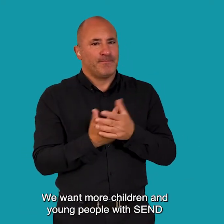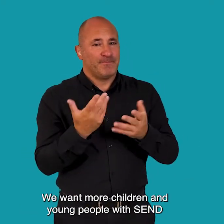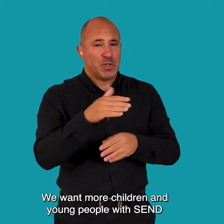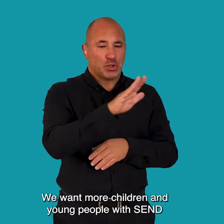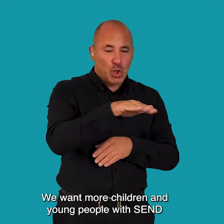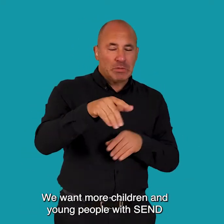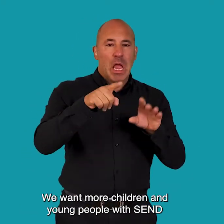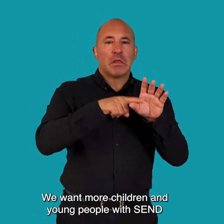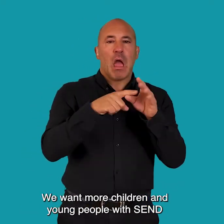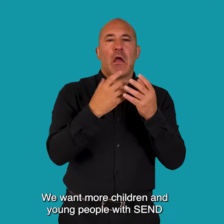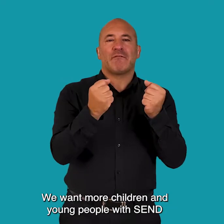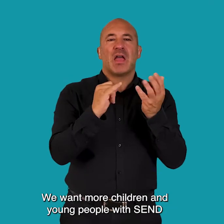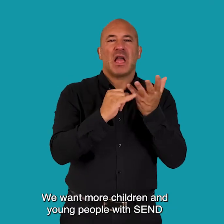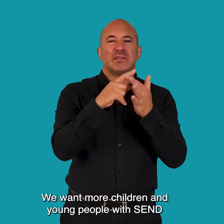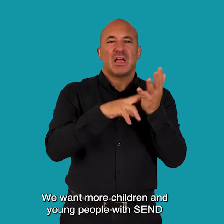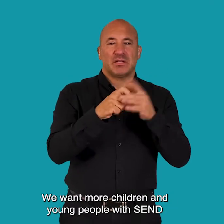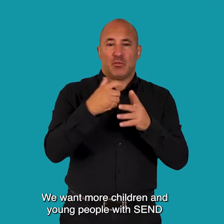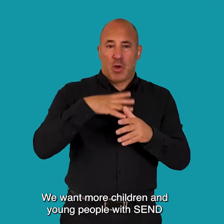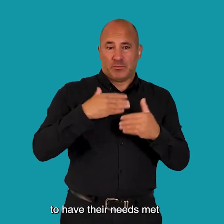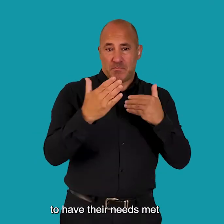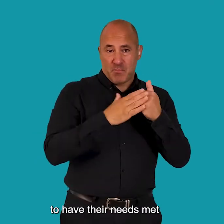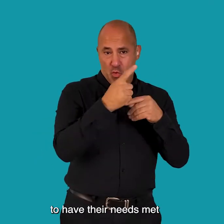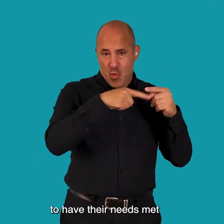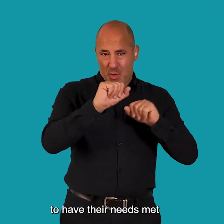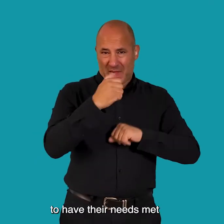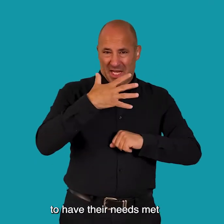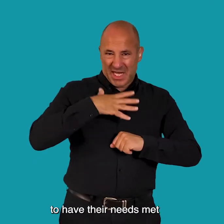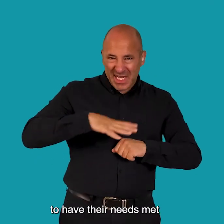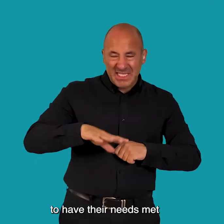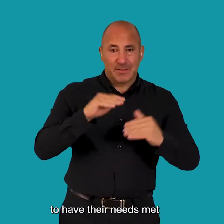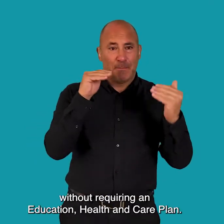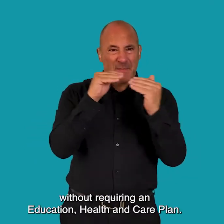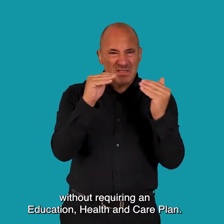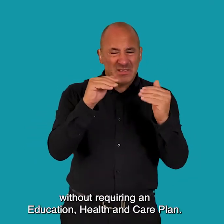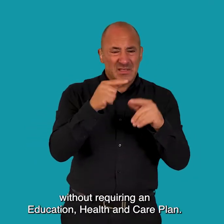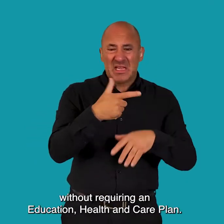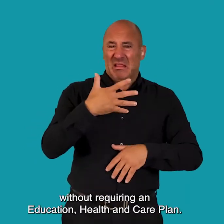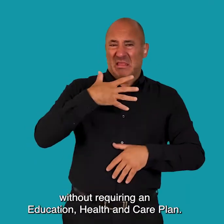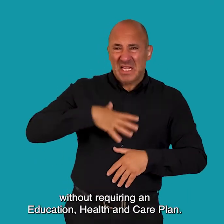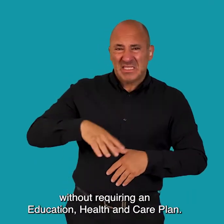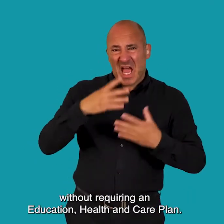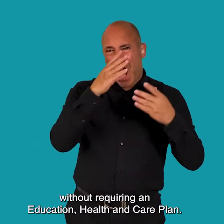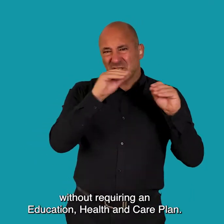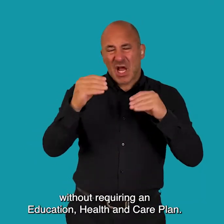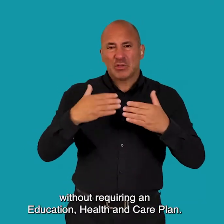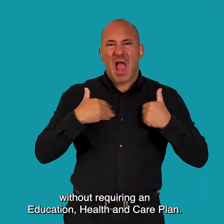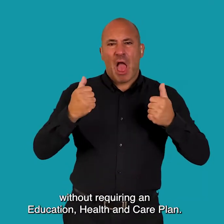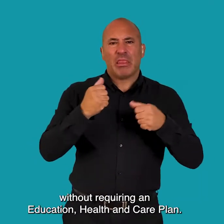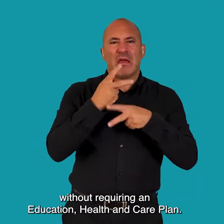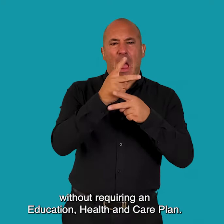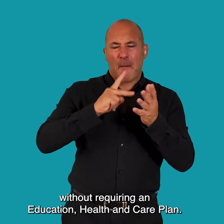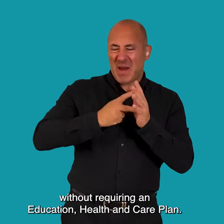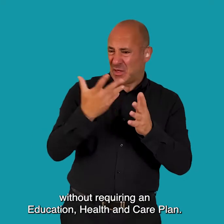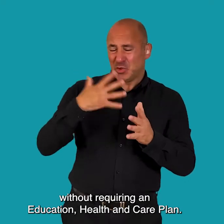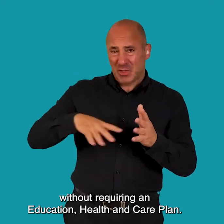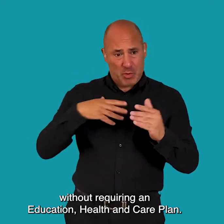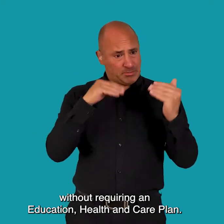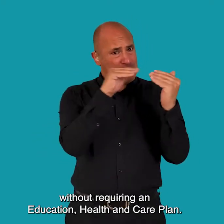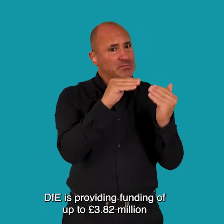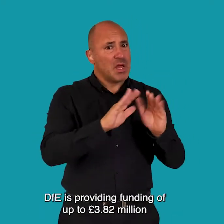more children and young people with SEND to have their needs met without requiring an education, health and care plan.